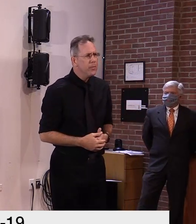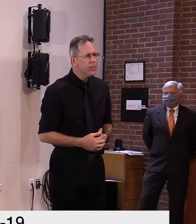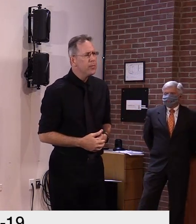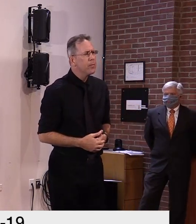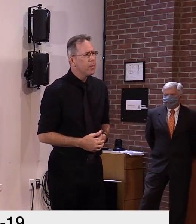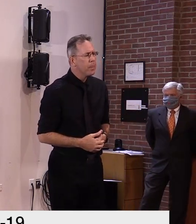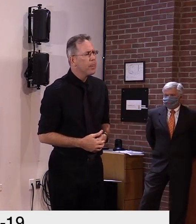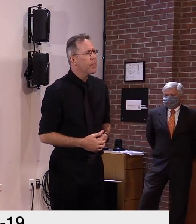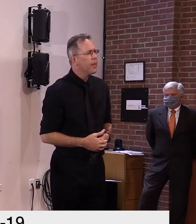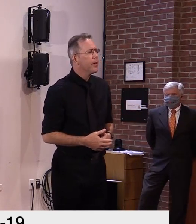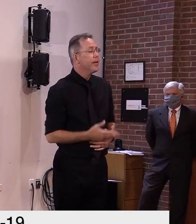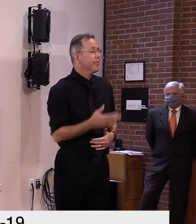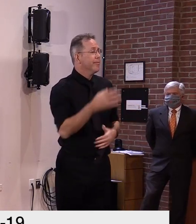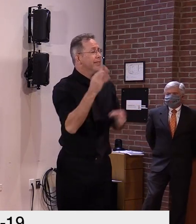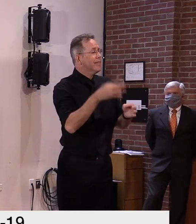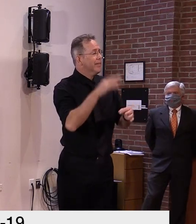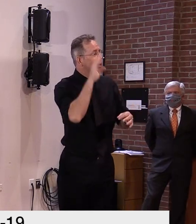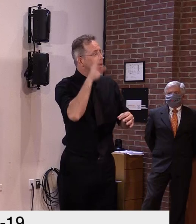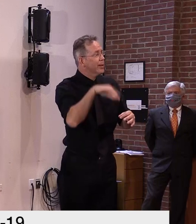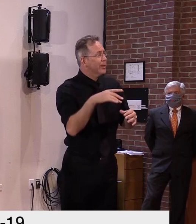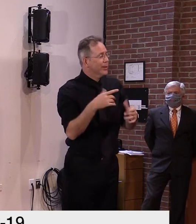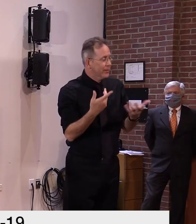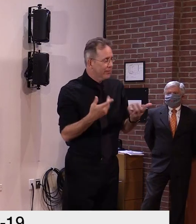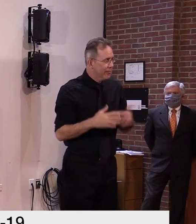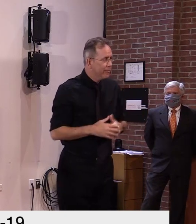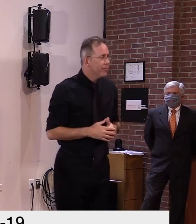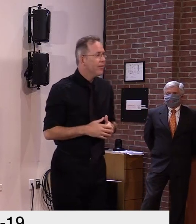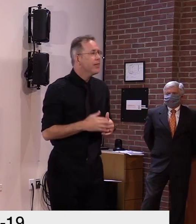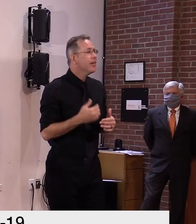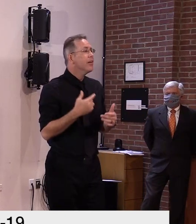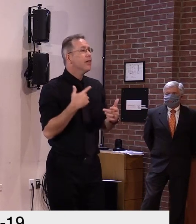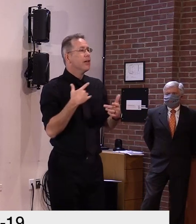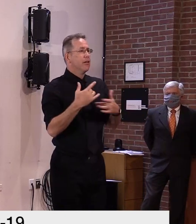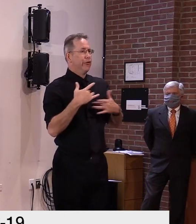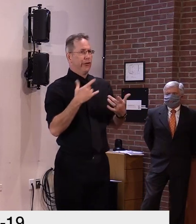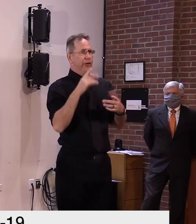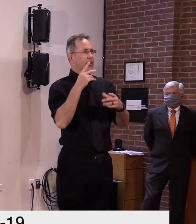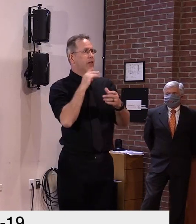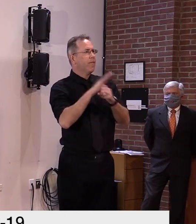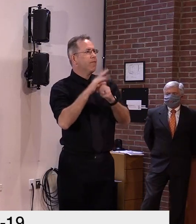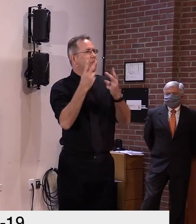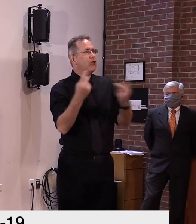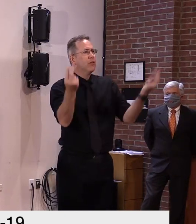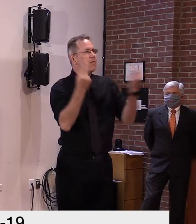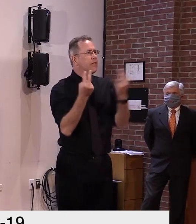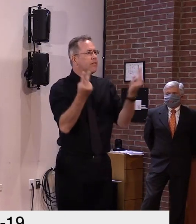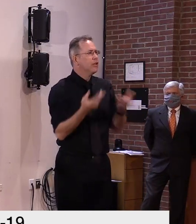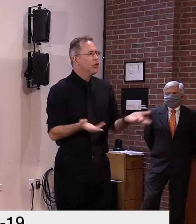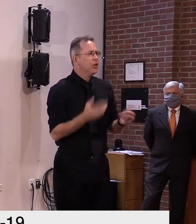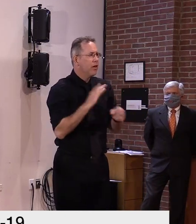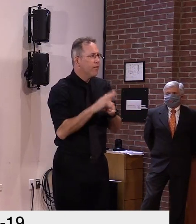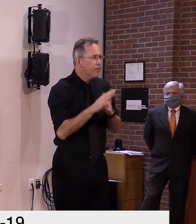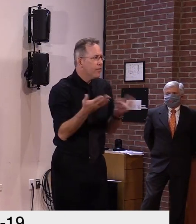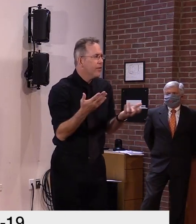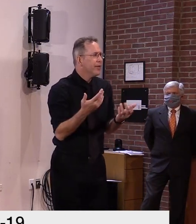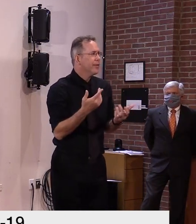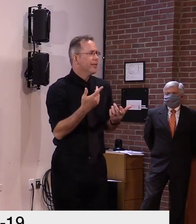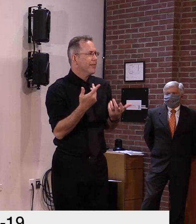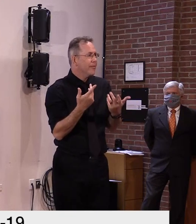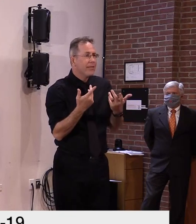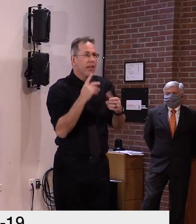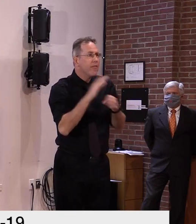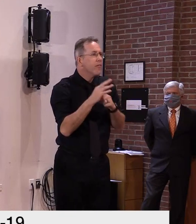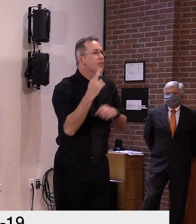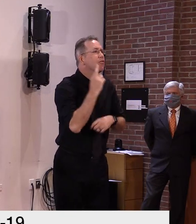particular, with our restaurants and lodging facilities. I would say that the peak of the